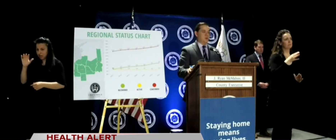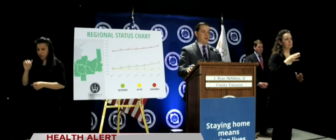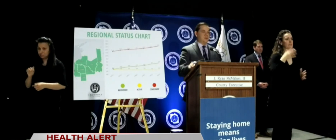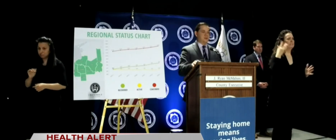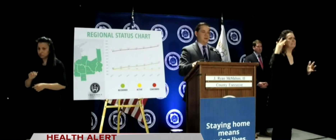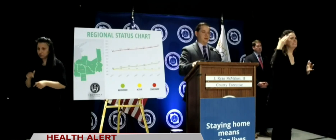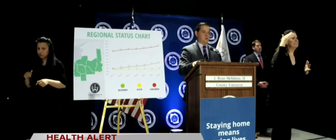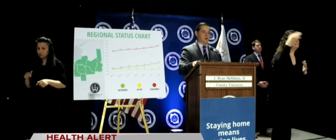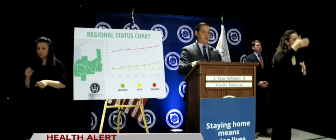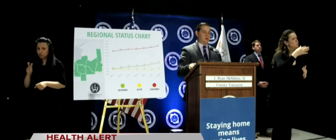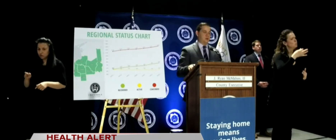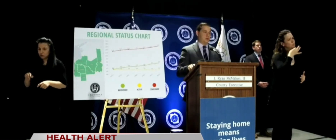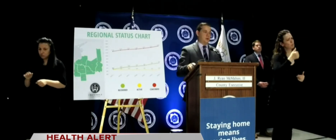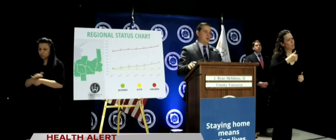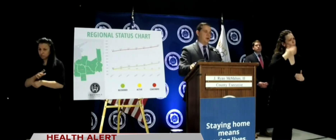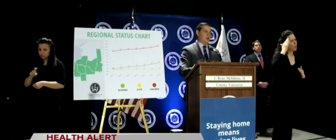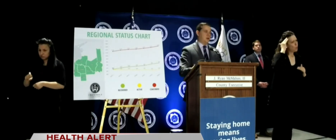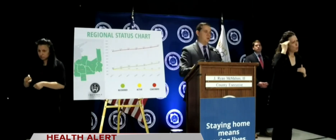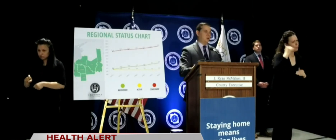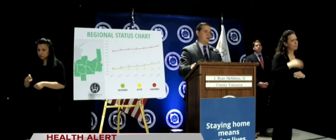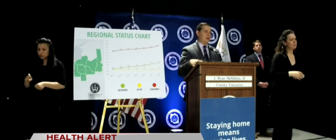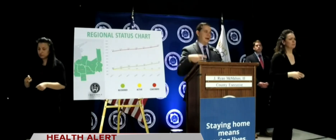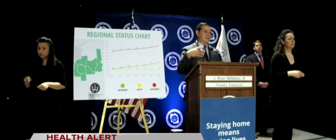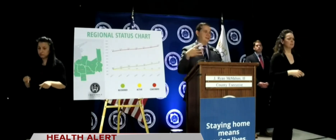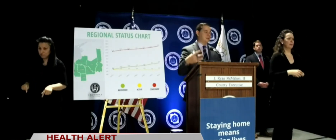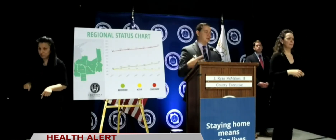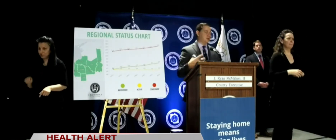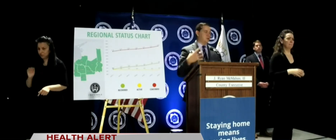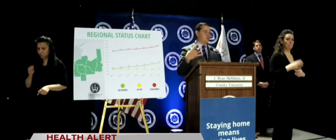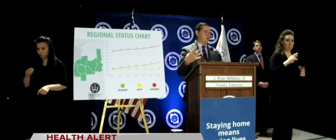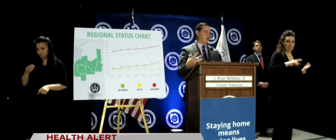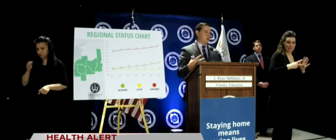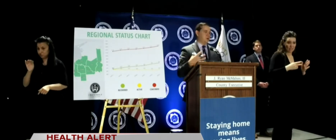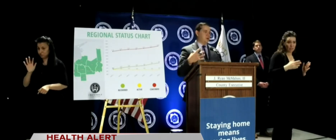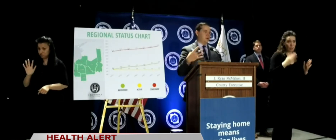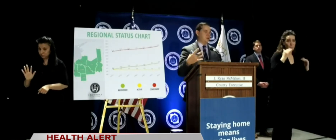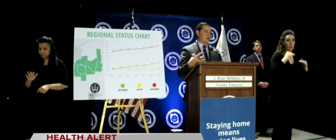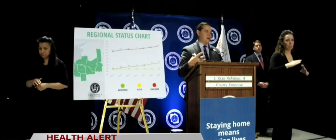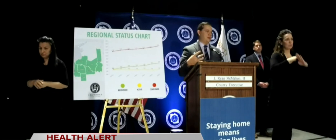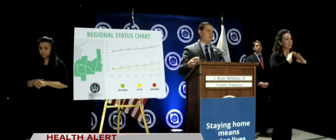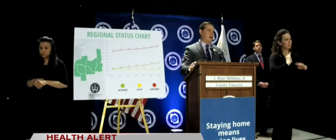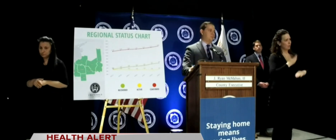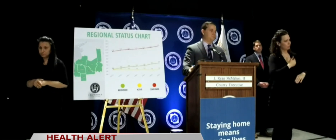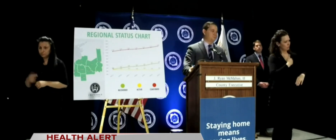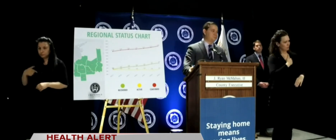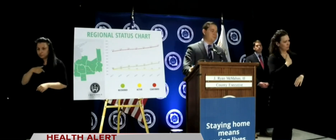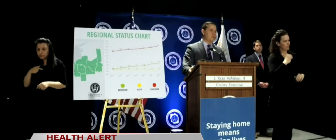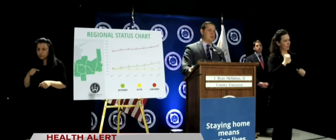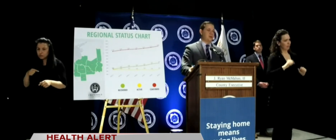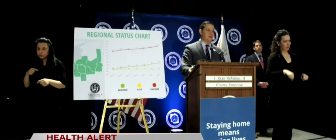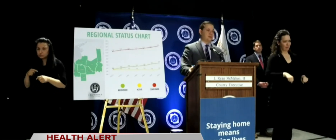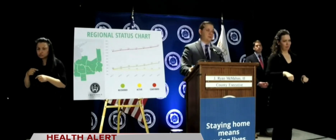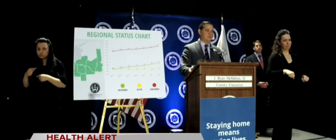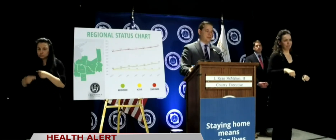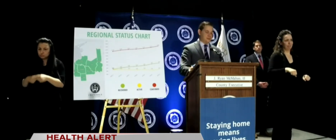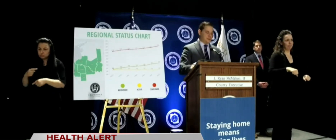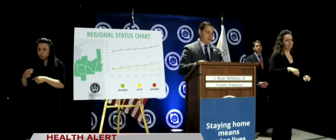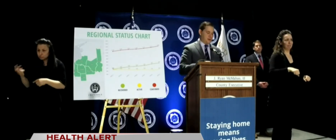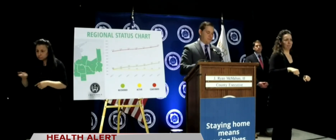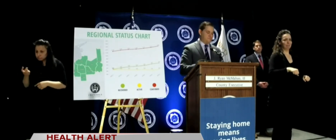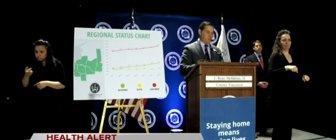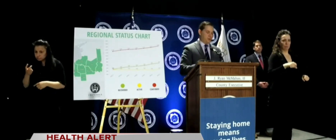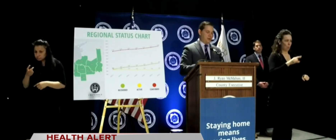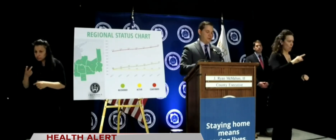and we isolate it quickly, and we're constantly looking for it. and to identify it. And